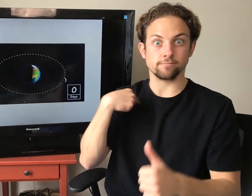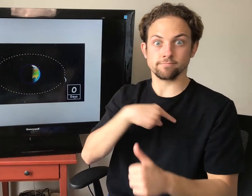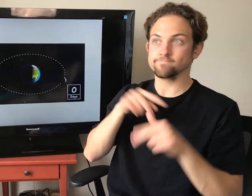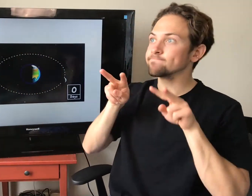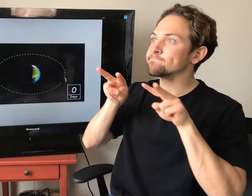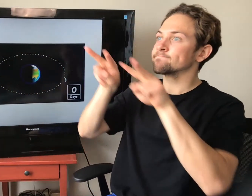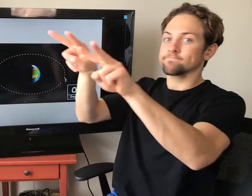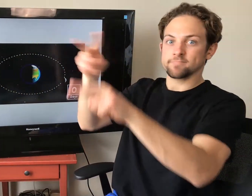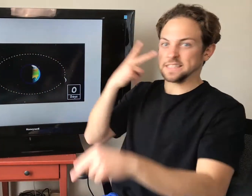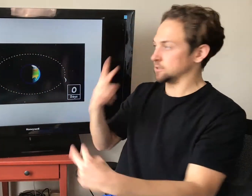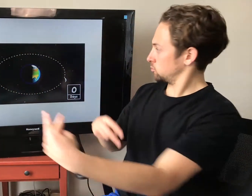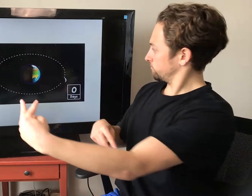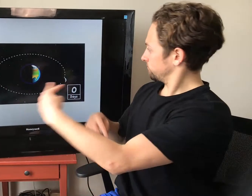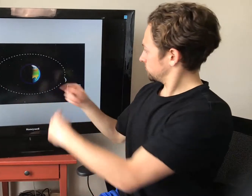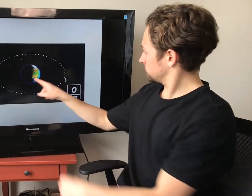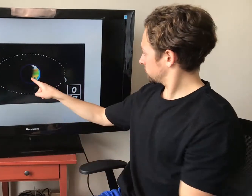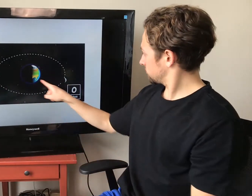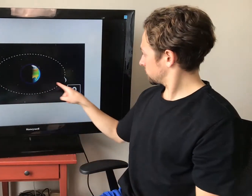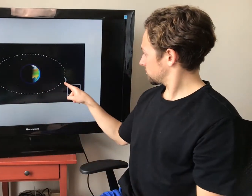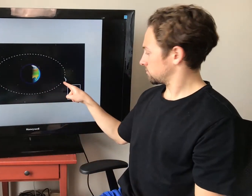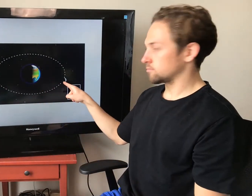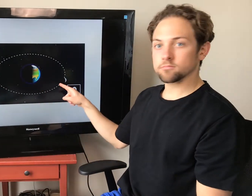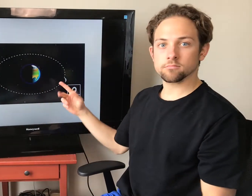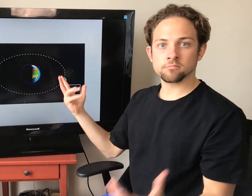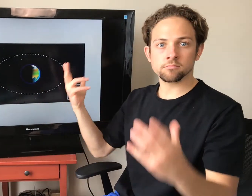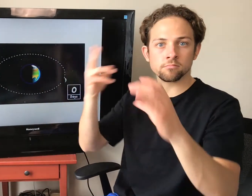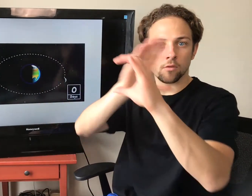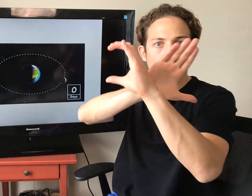So, the moon rotates around the Earth,